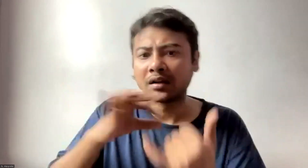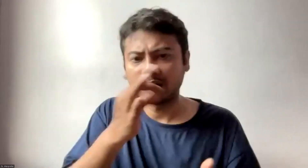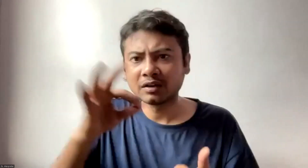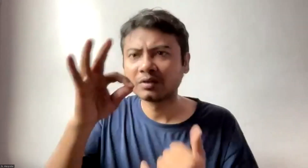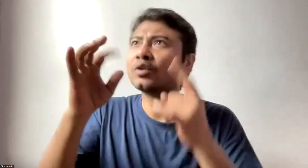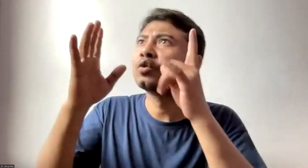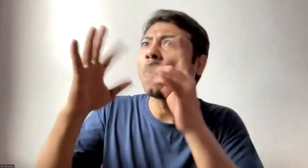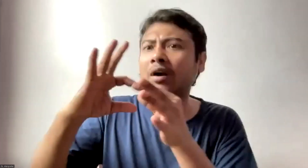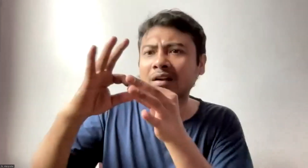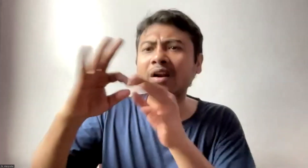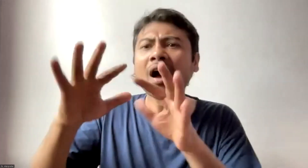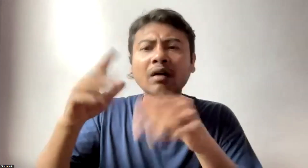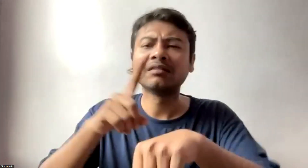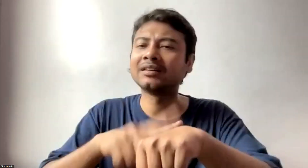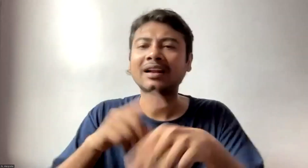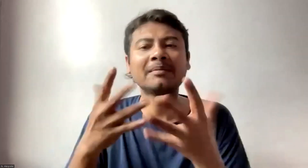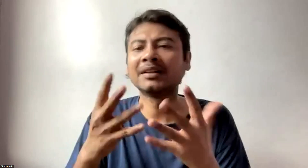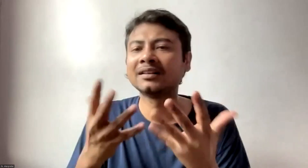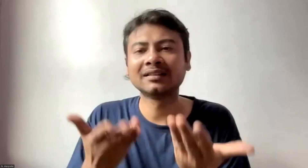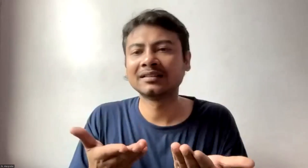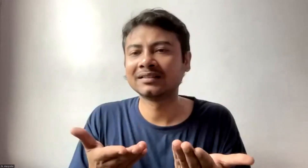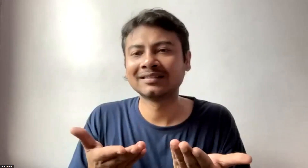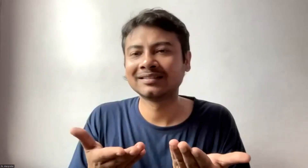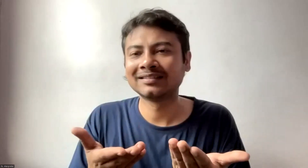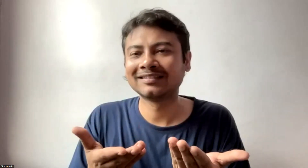absolutely no interest in knowing about God.